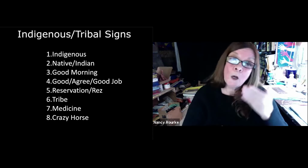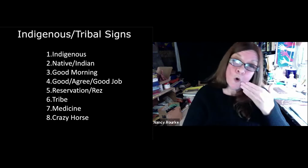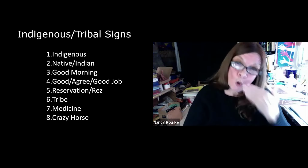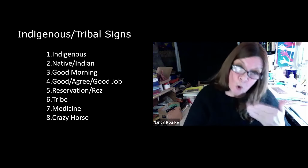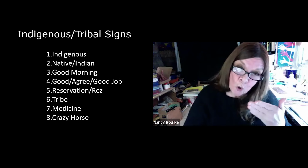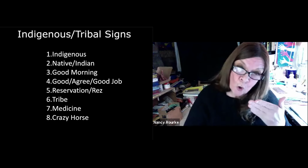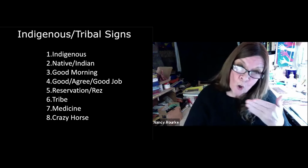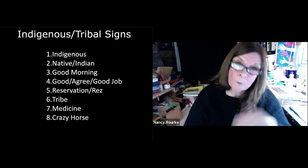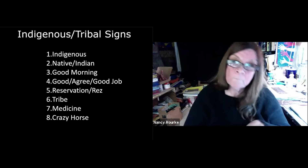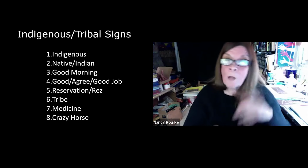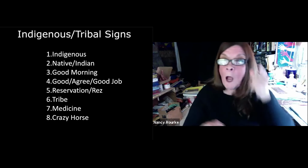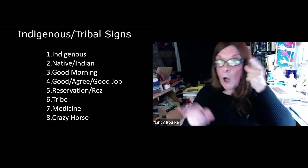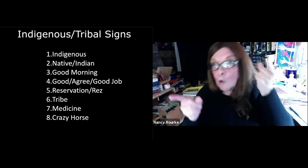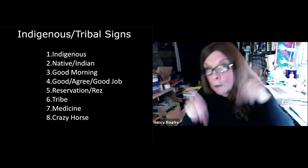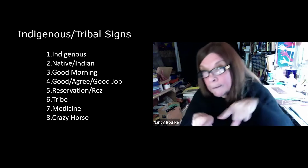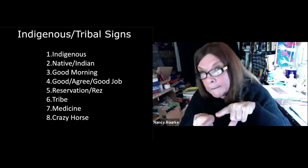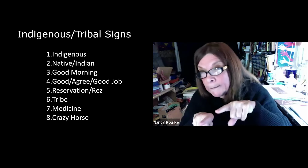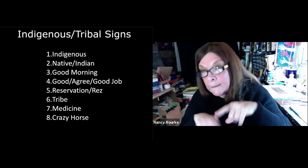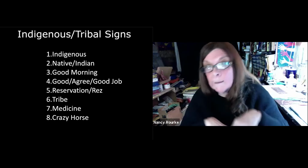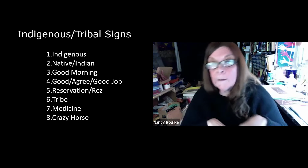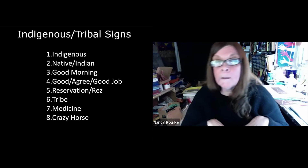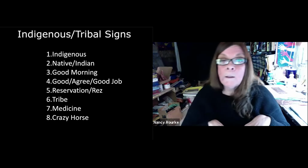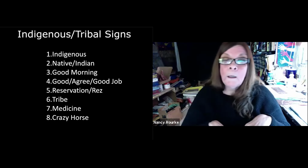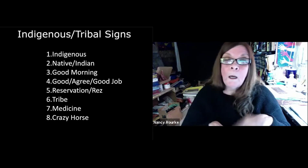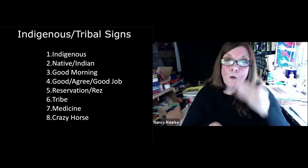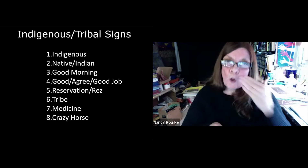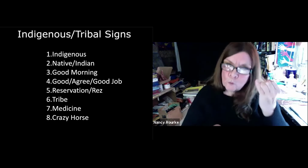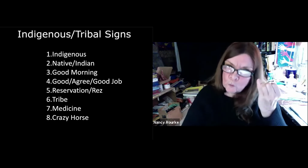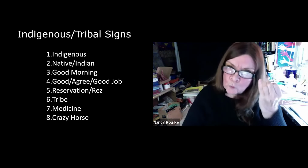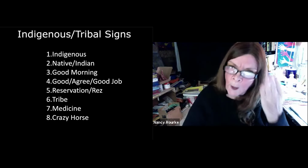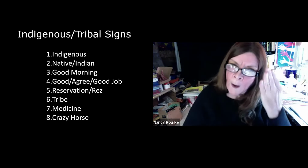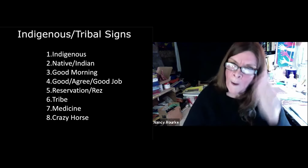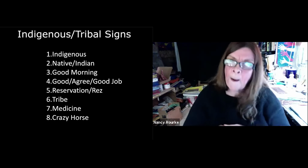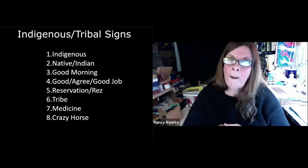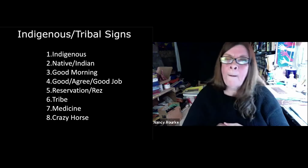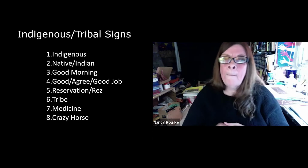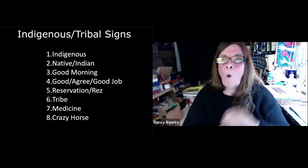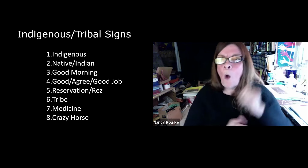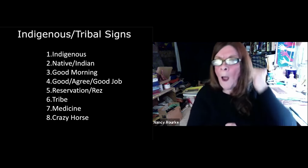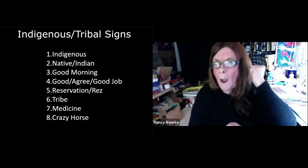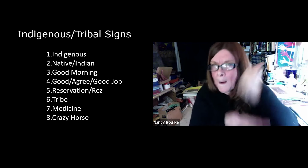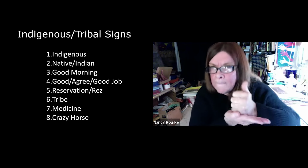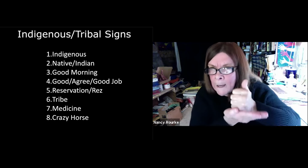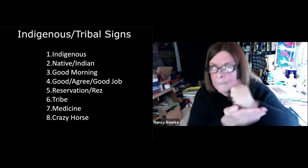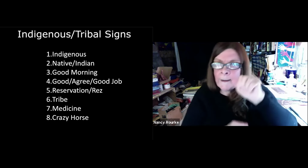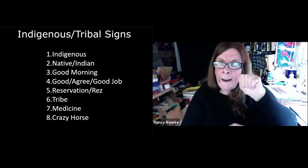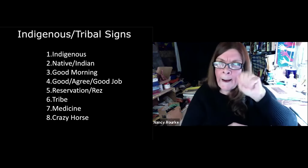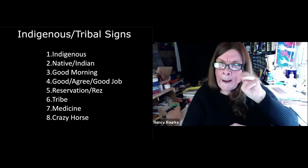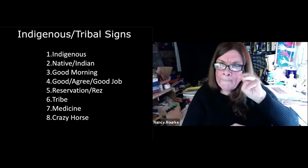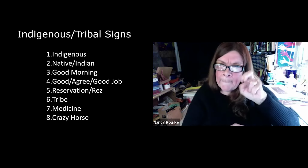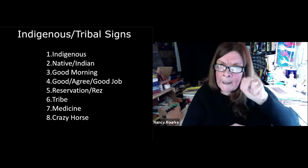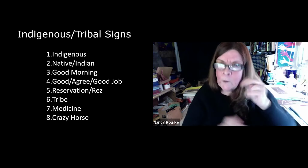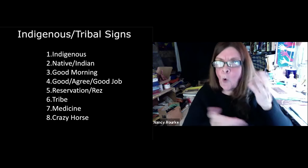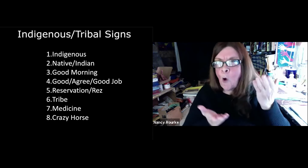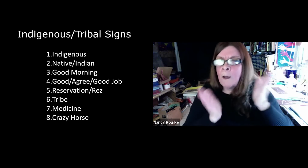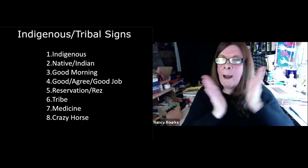Moving on to the fourth sign. For good, to indicate agree, or to say someone, good